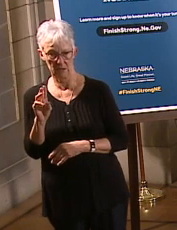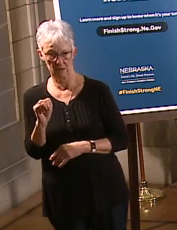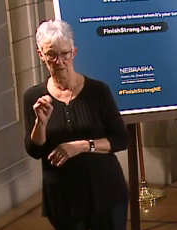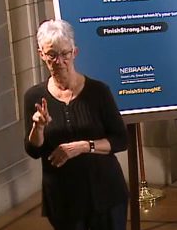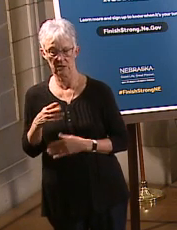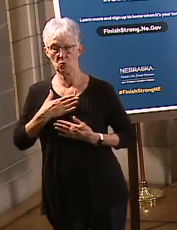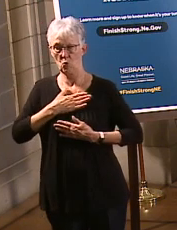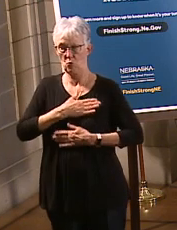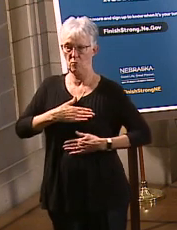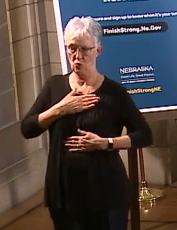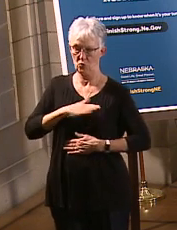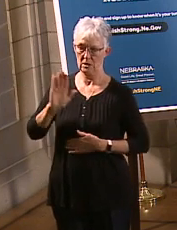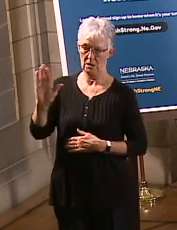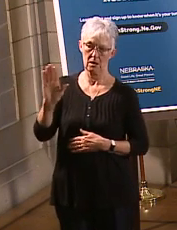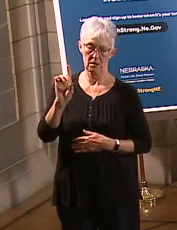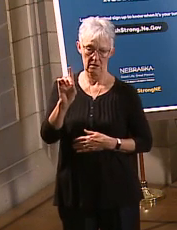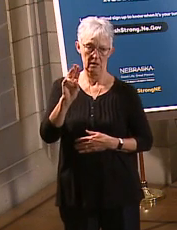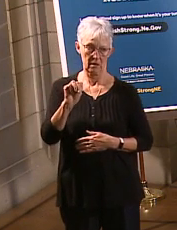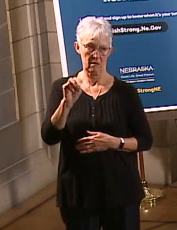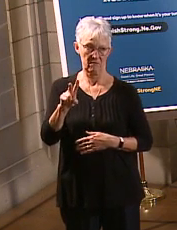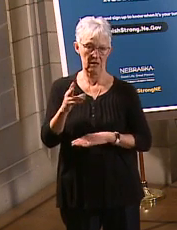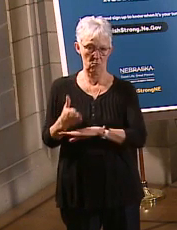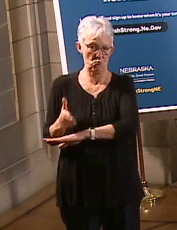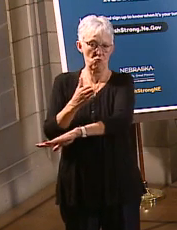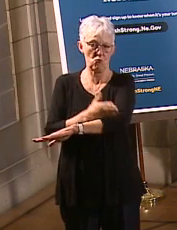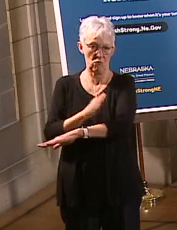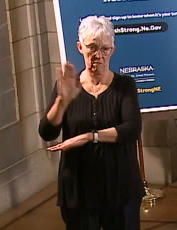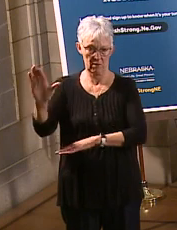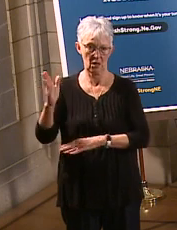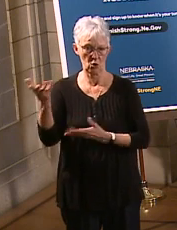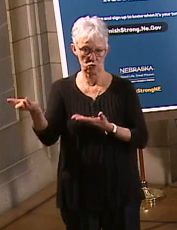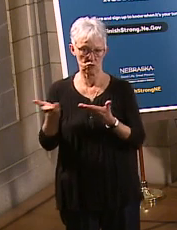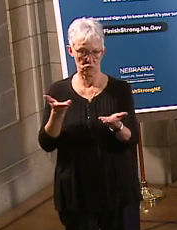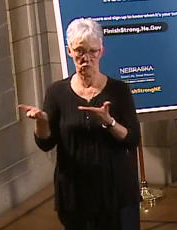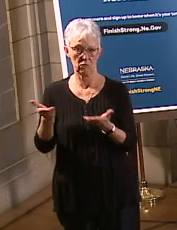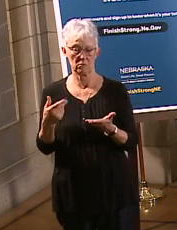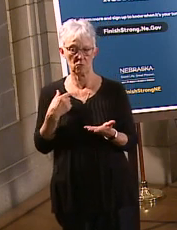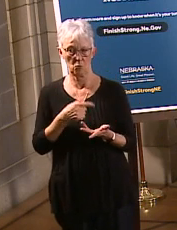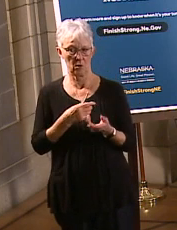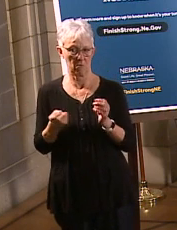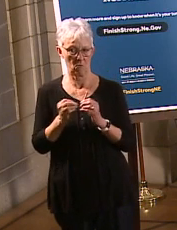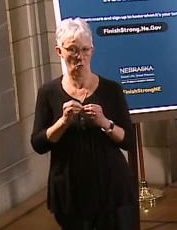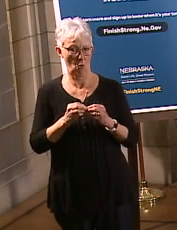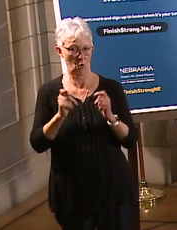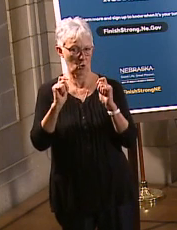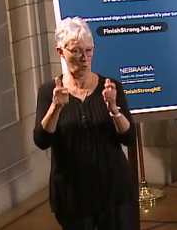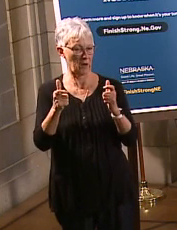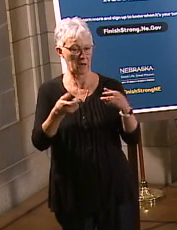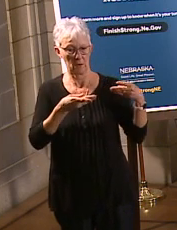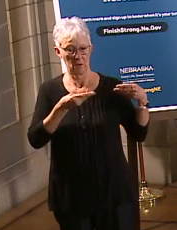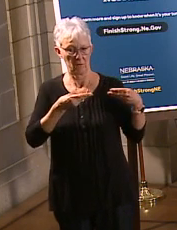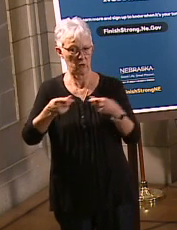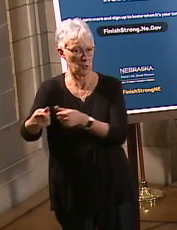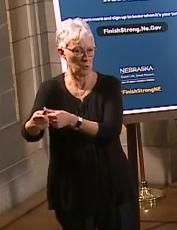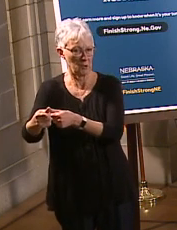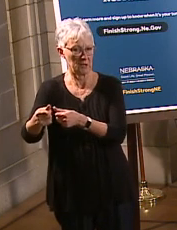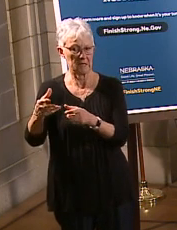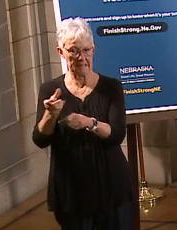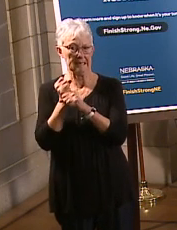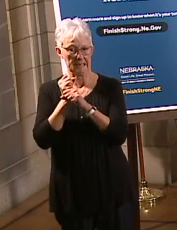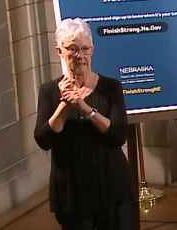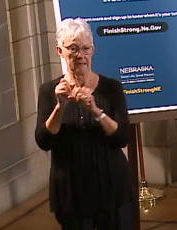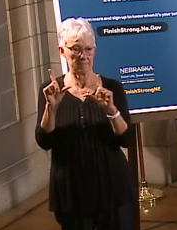help streamline the management of our vehicles and trailers. This kind of service is appreciated by us and should